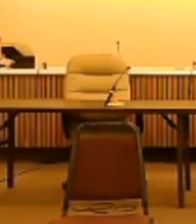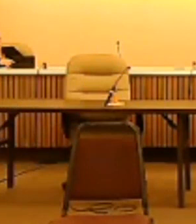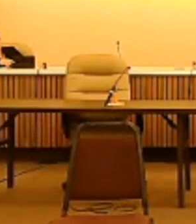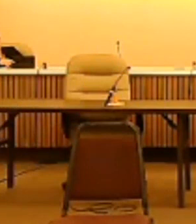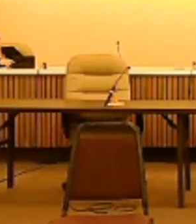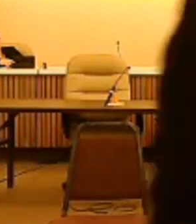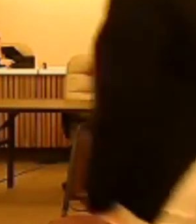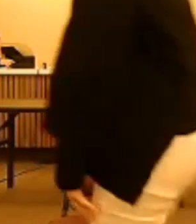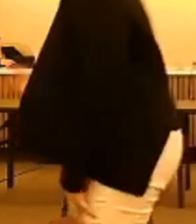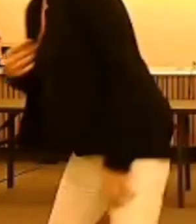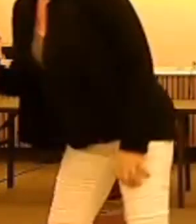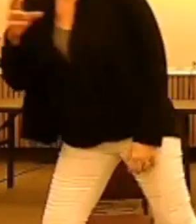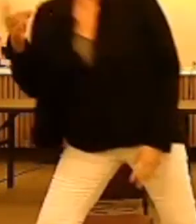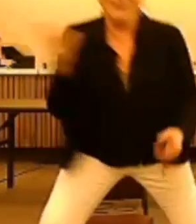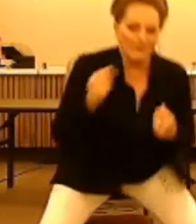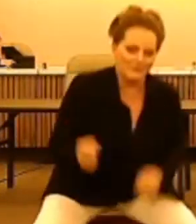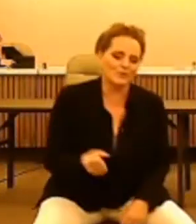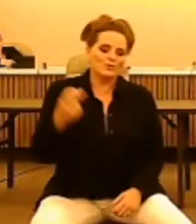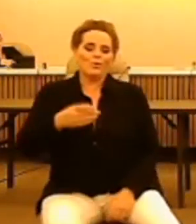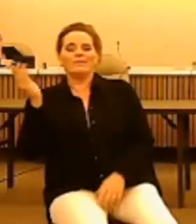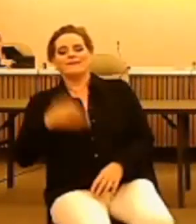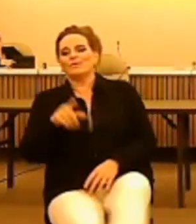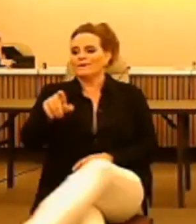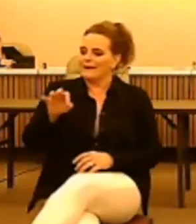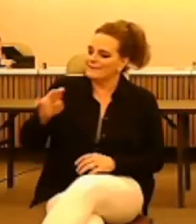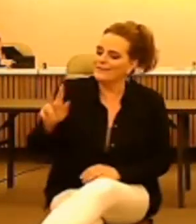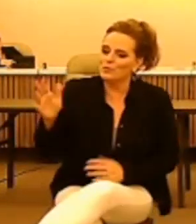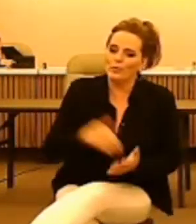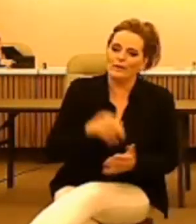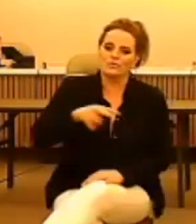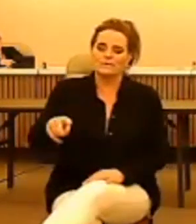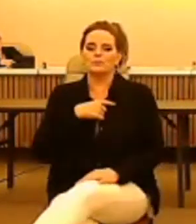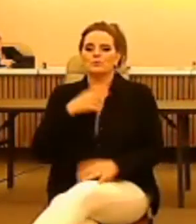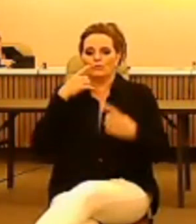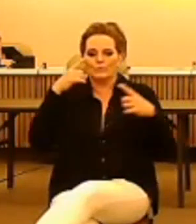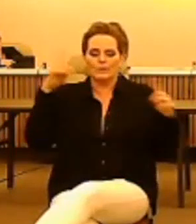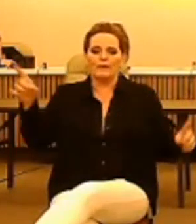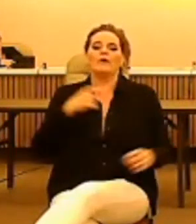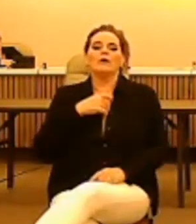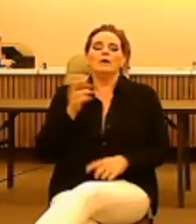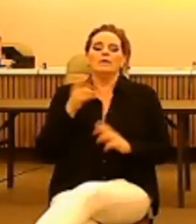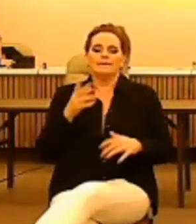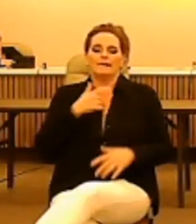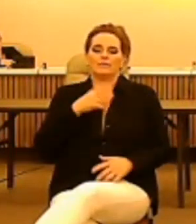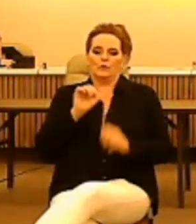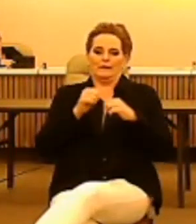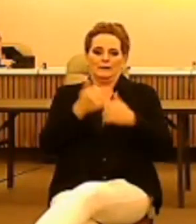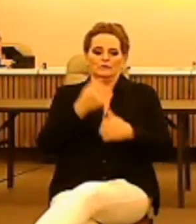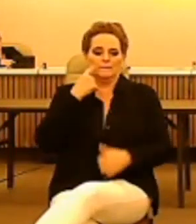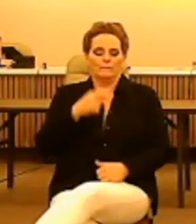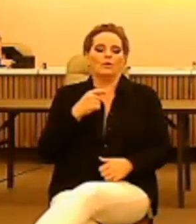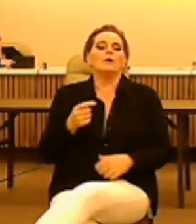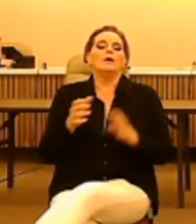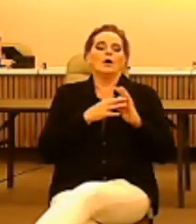have resolution 12-197, 2022, to declare intent to be lead agency for a coordinated